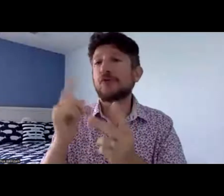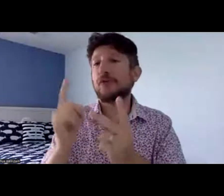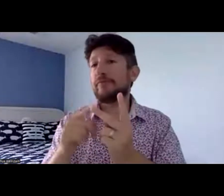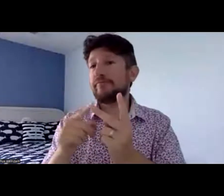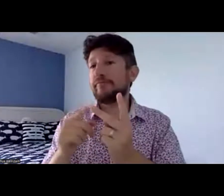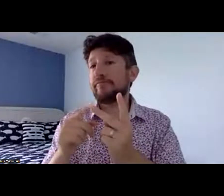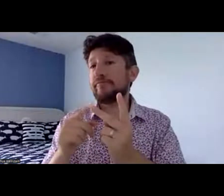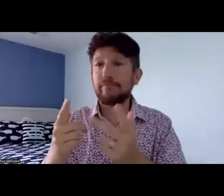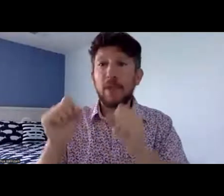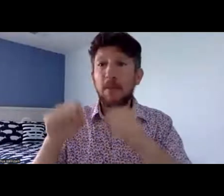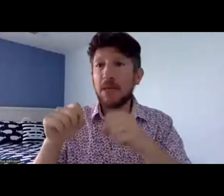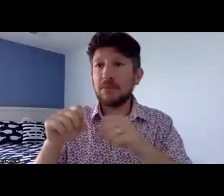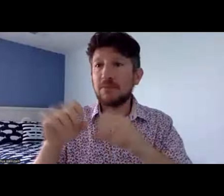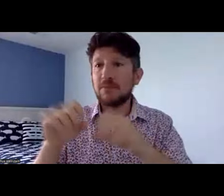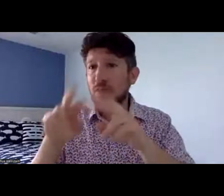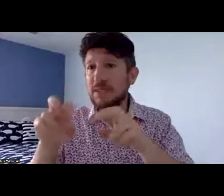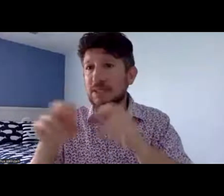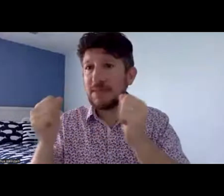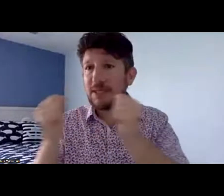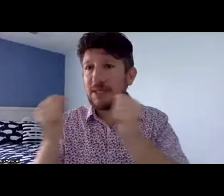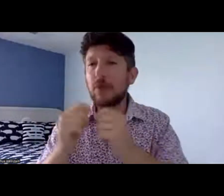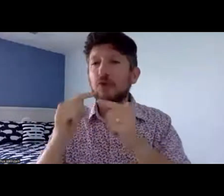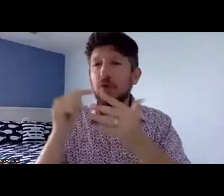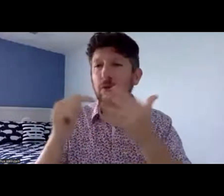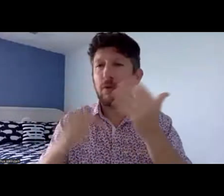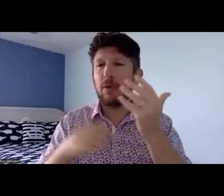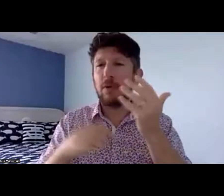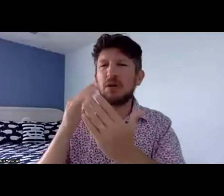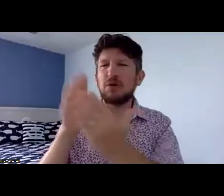and discuss or consult through